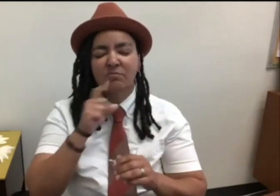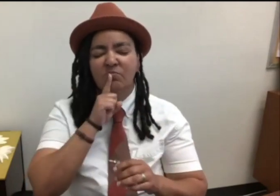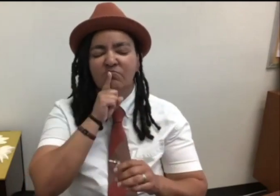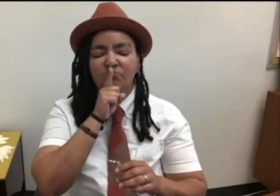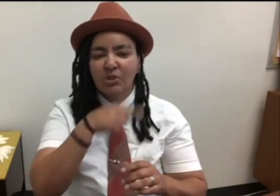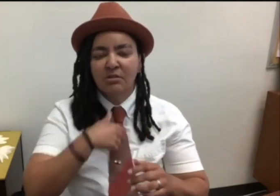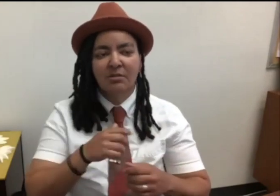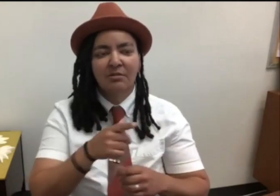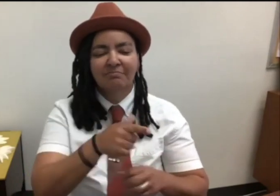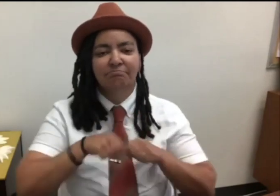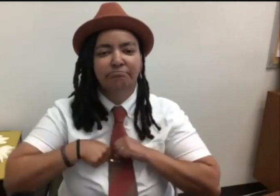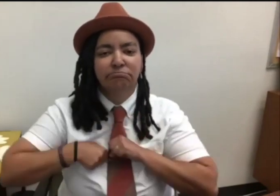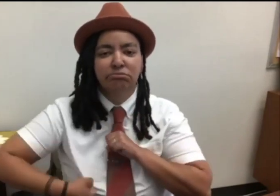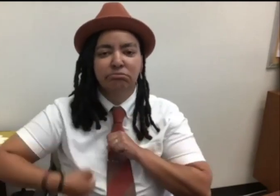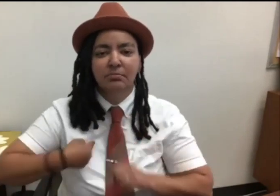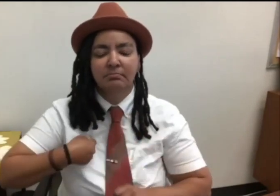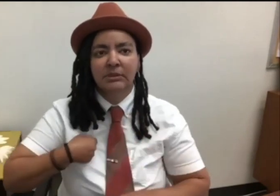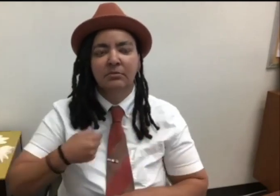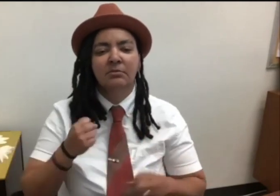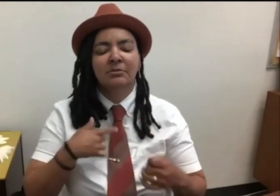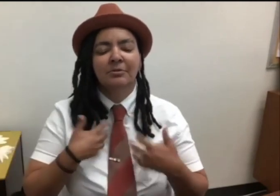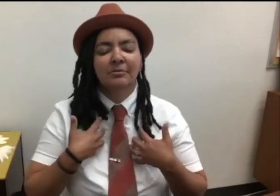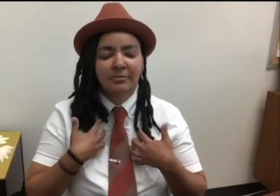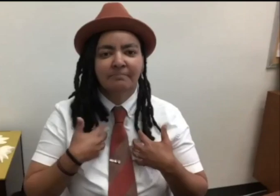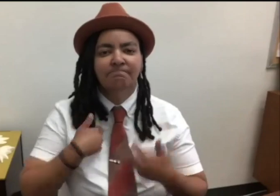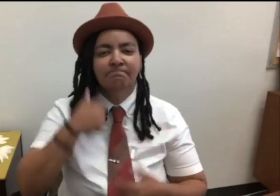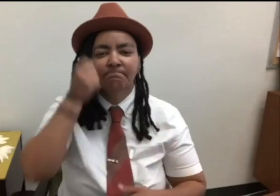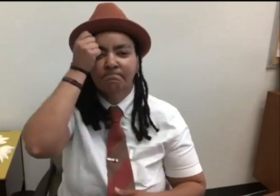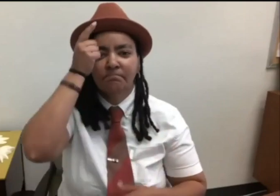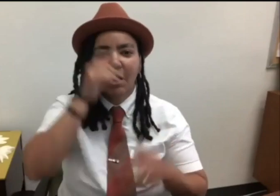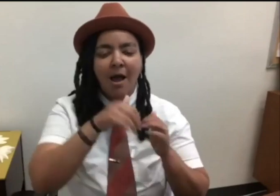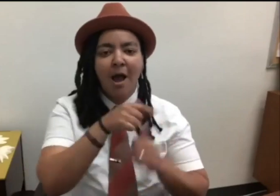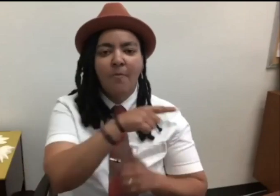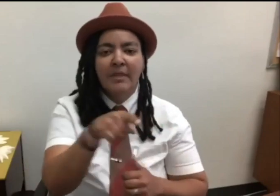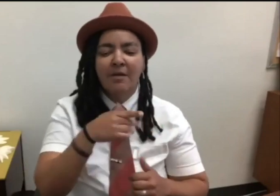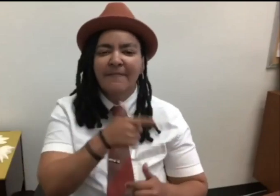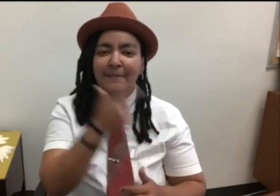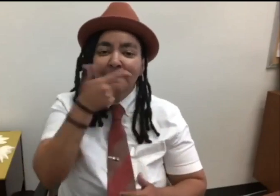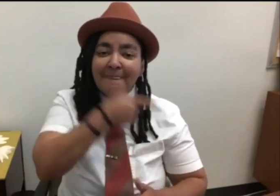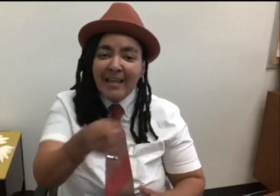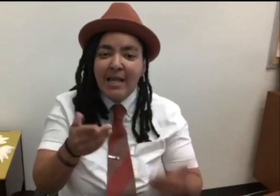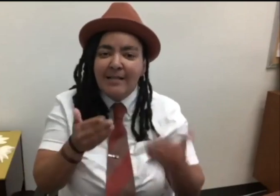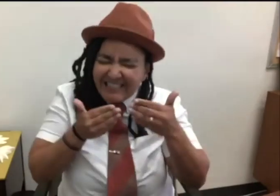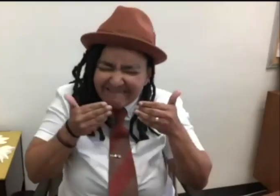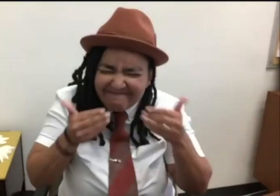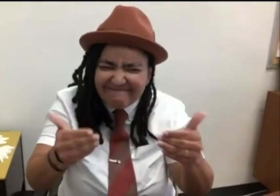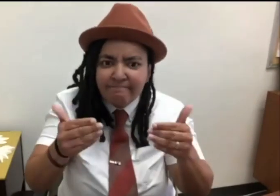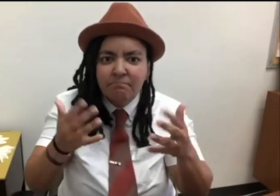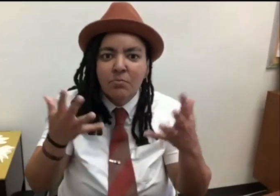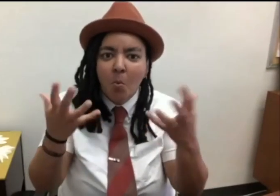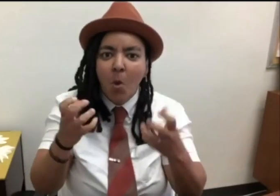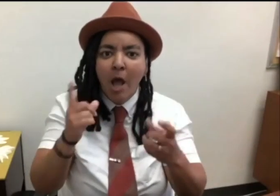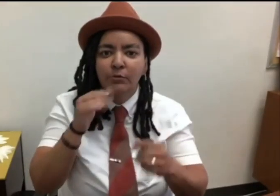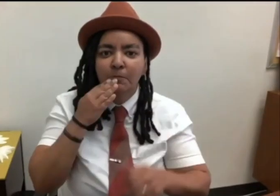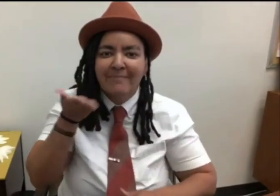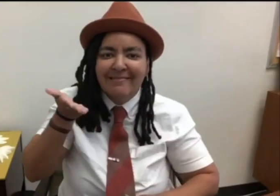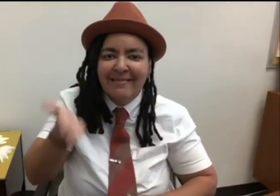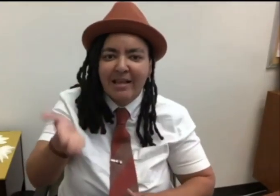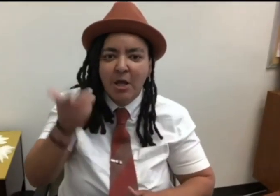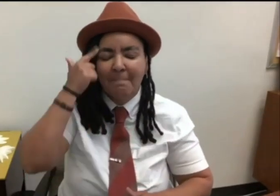looked at their stories and their narratives, I was heartbroken to listen to what had happened to them, how